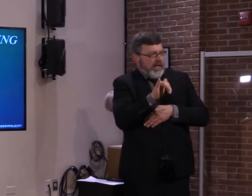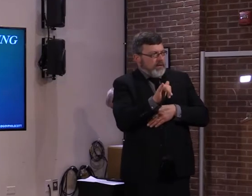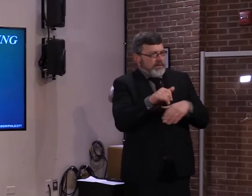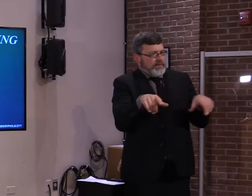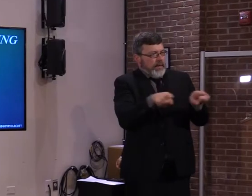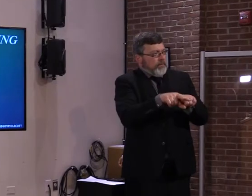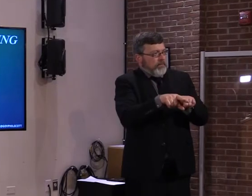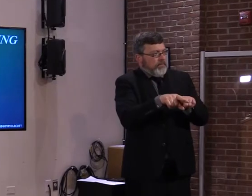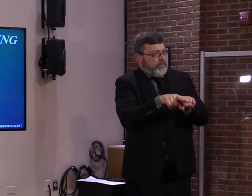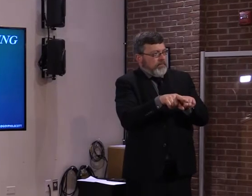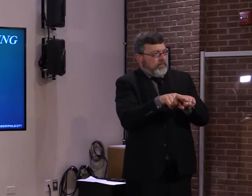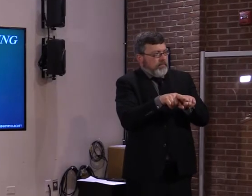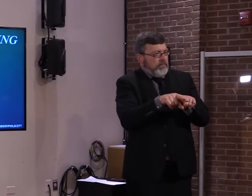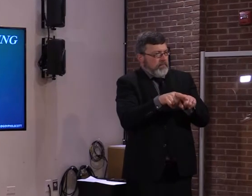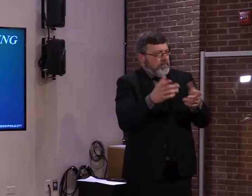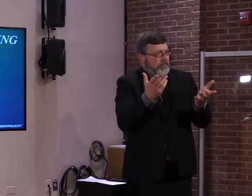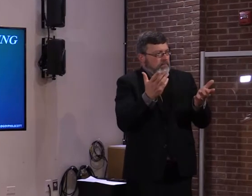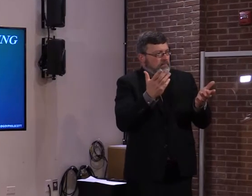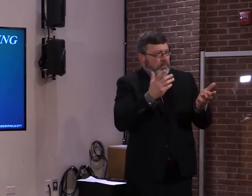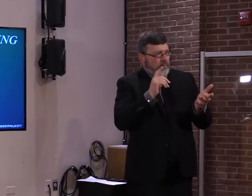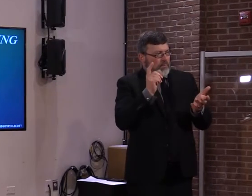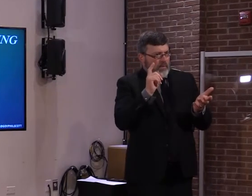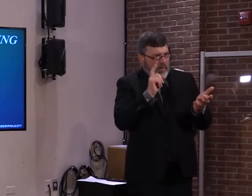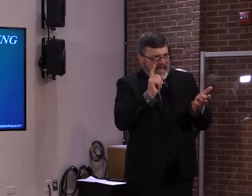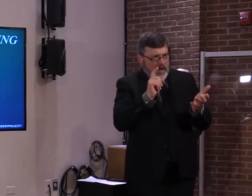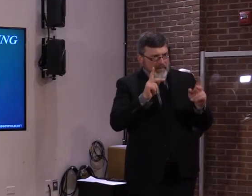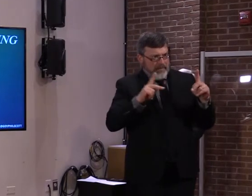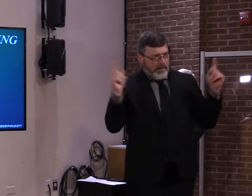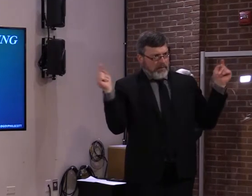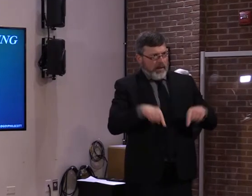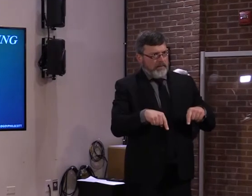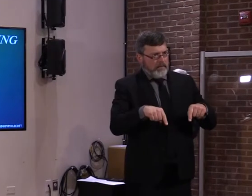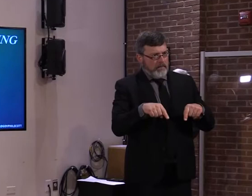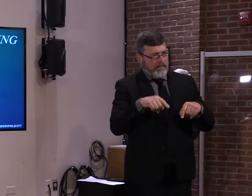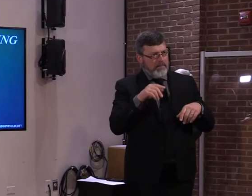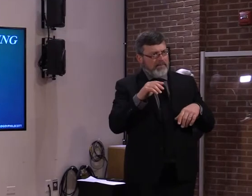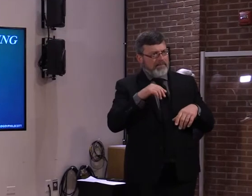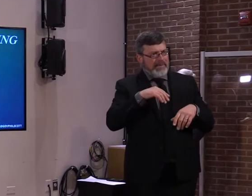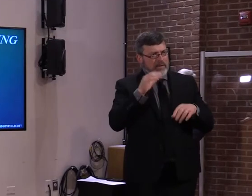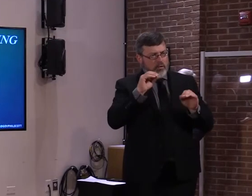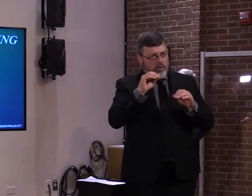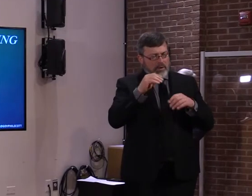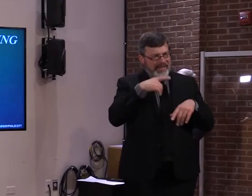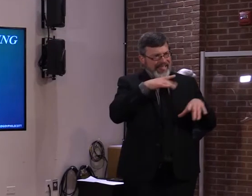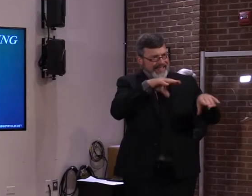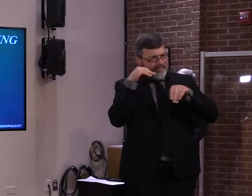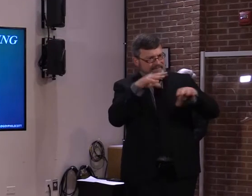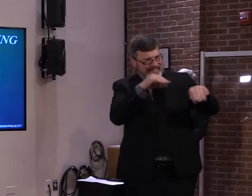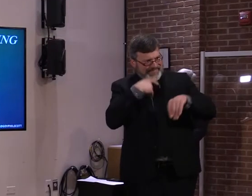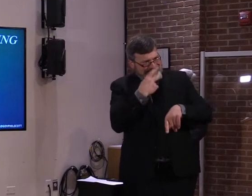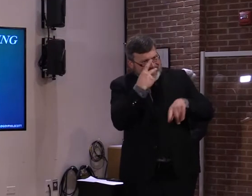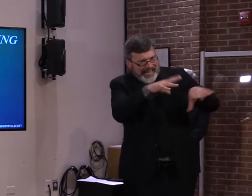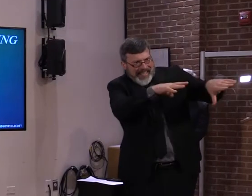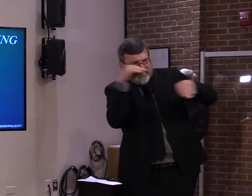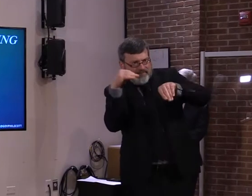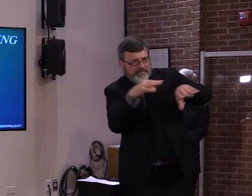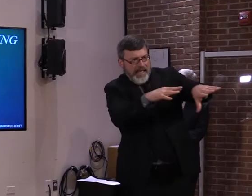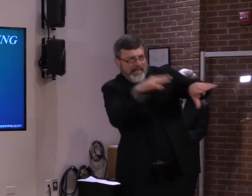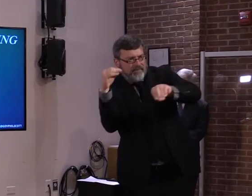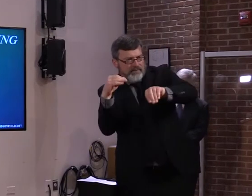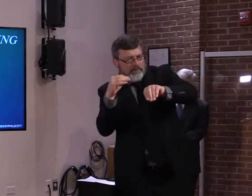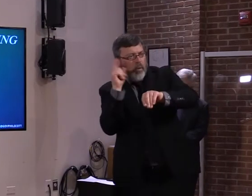I believe. So we need more people. We need to bring people in. We need to make sure that we